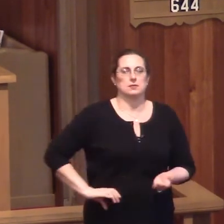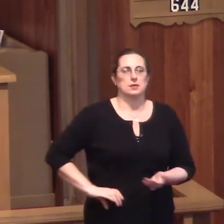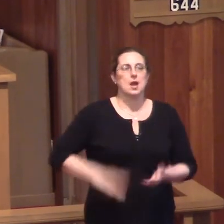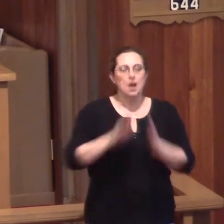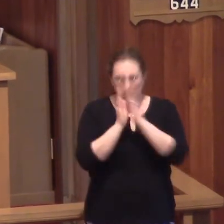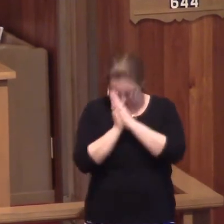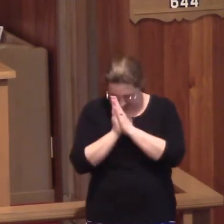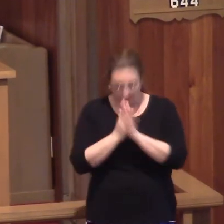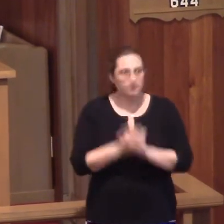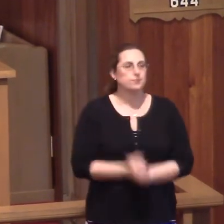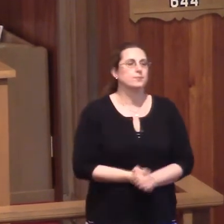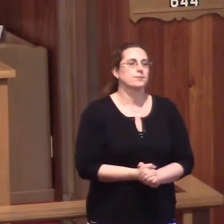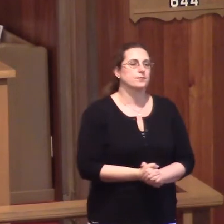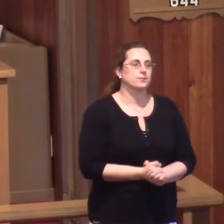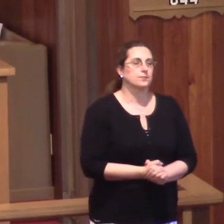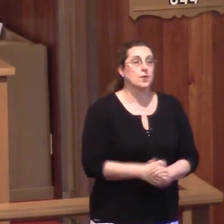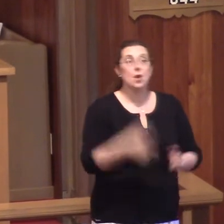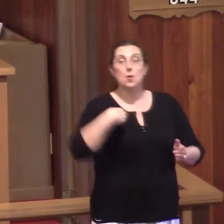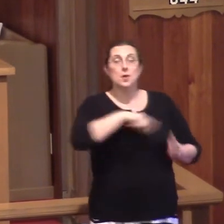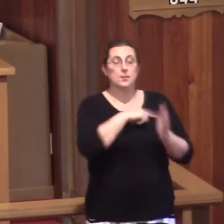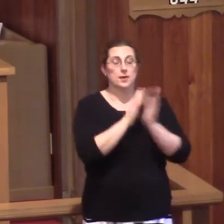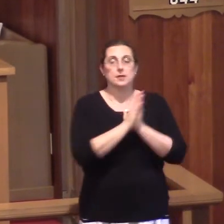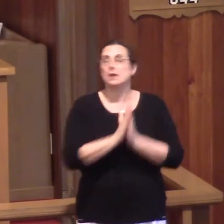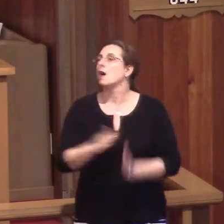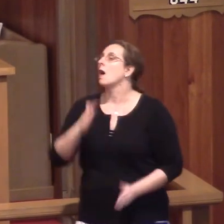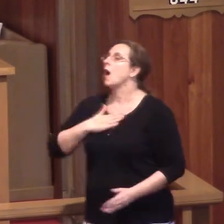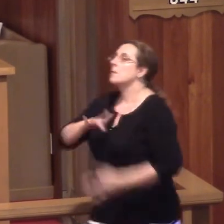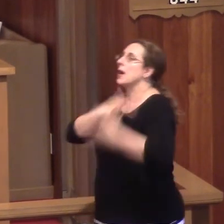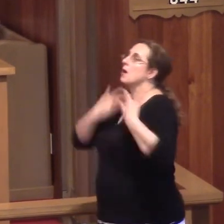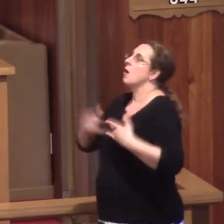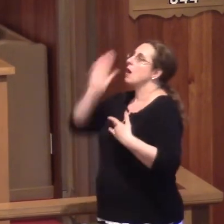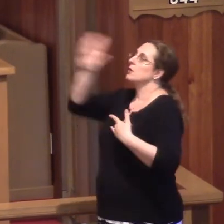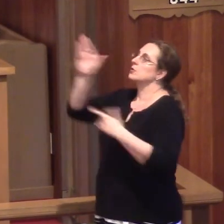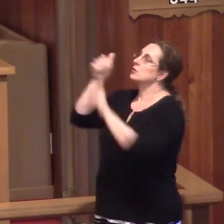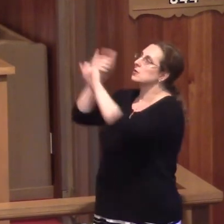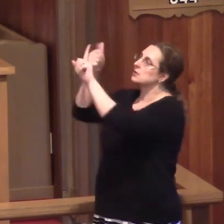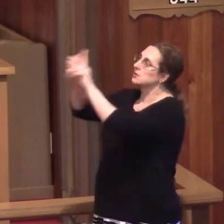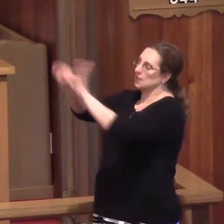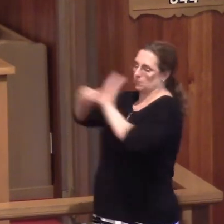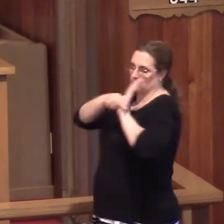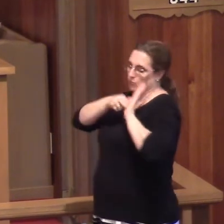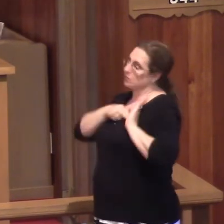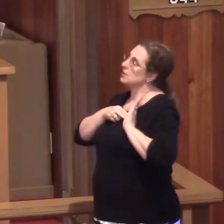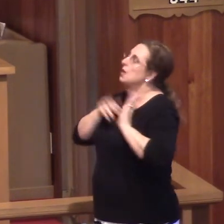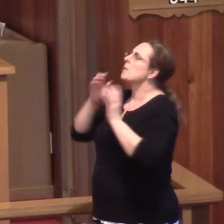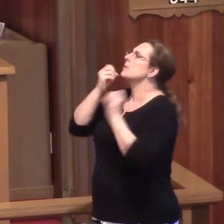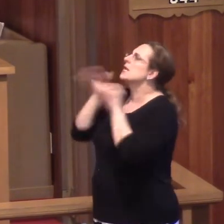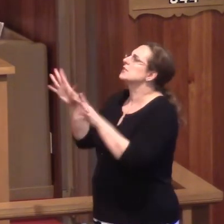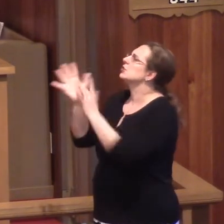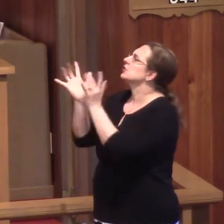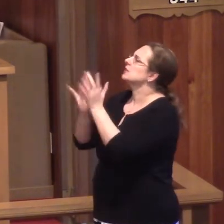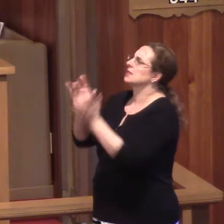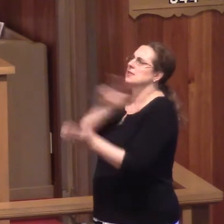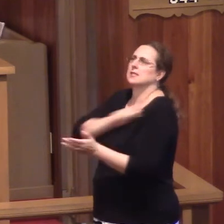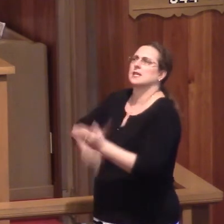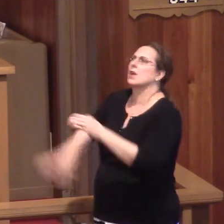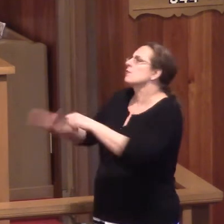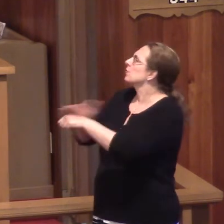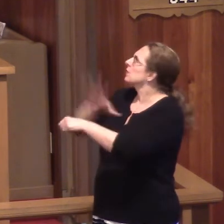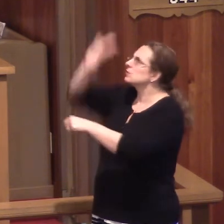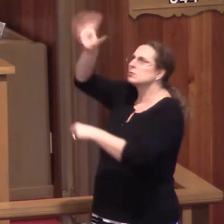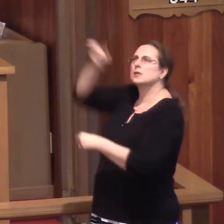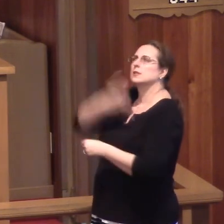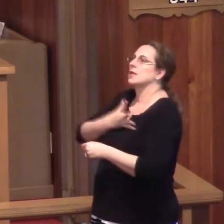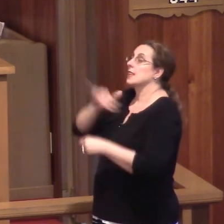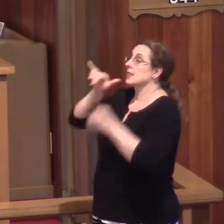Amen. We pray, On my heart to print your image, Blessed Jesus, King of